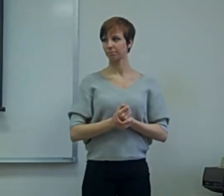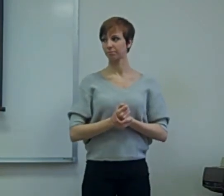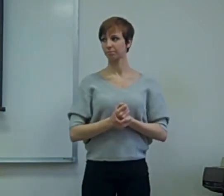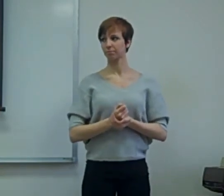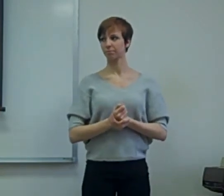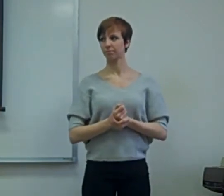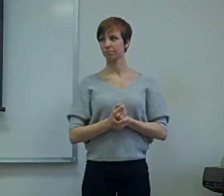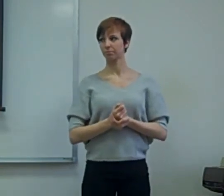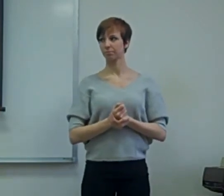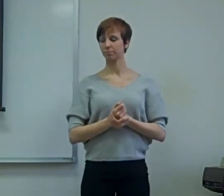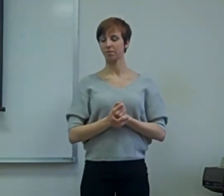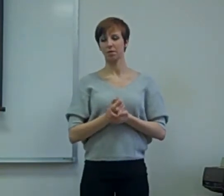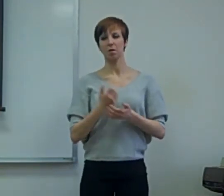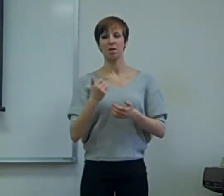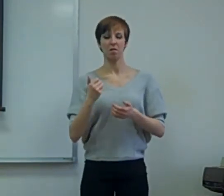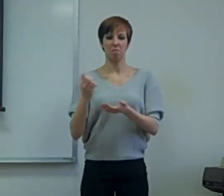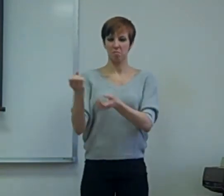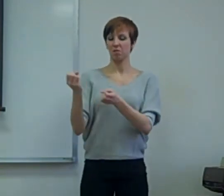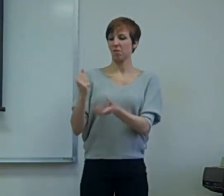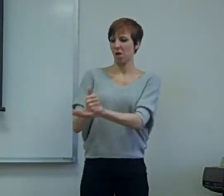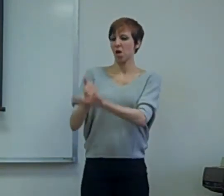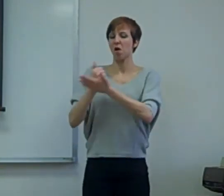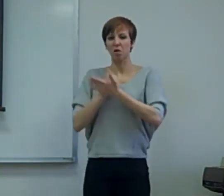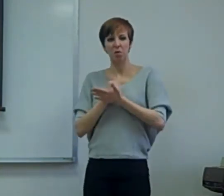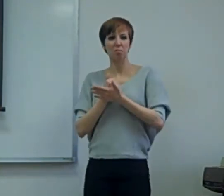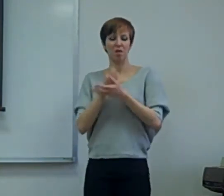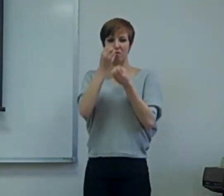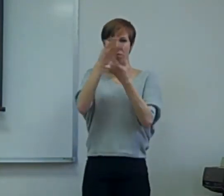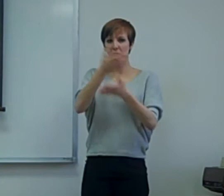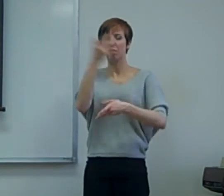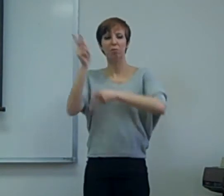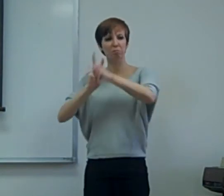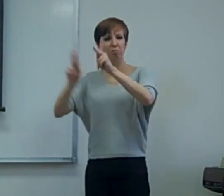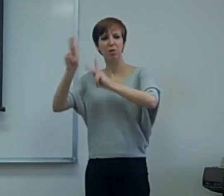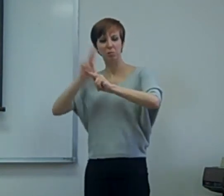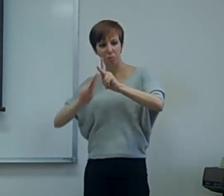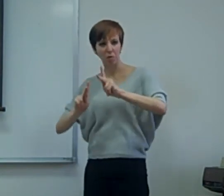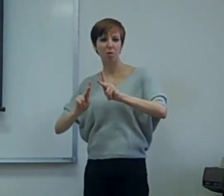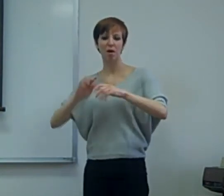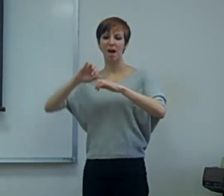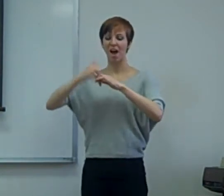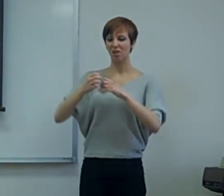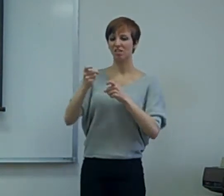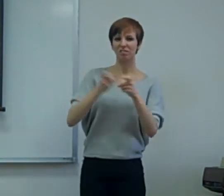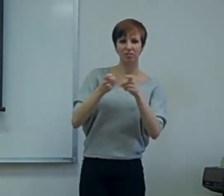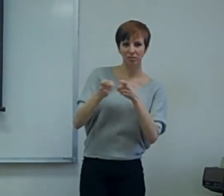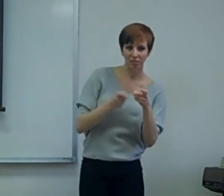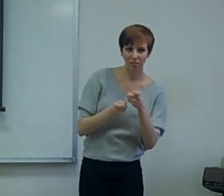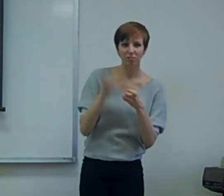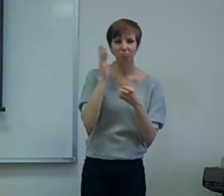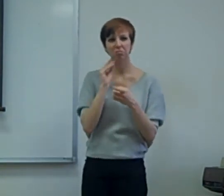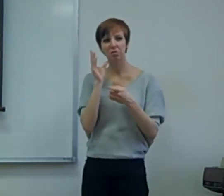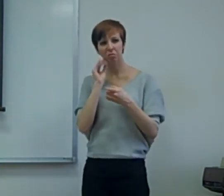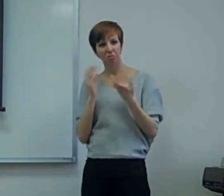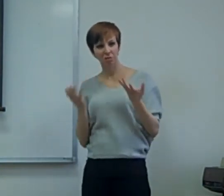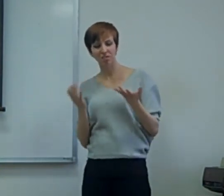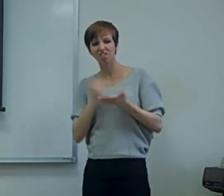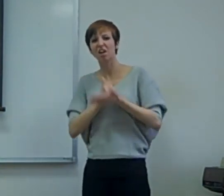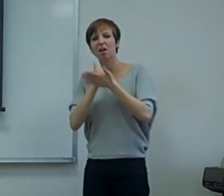working with people who are experiencing grief and loss and in your own life. And so I have to